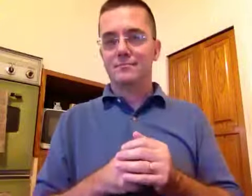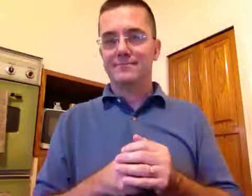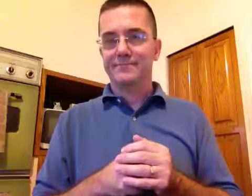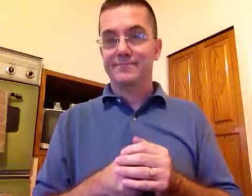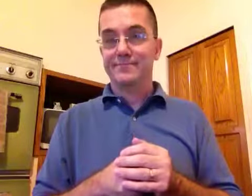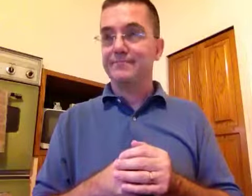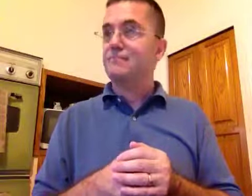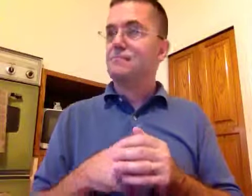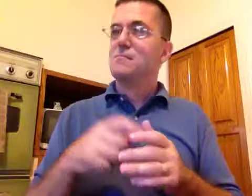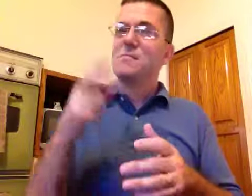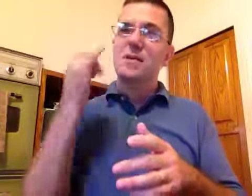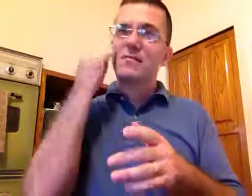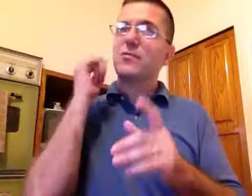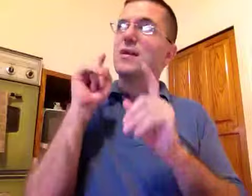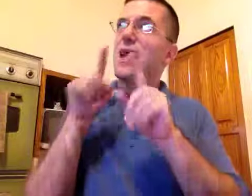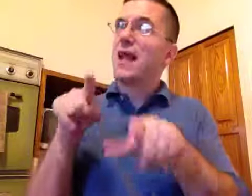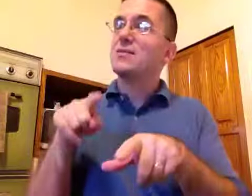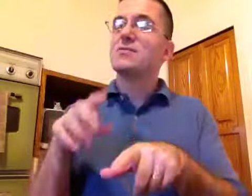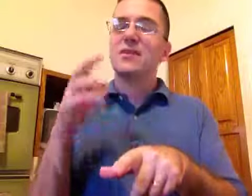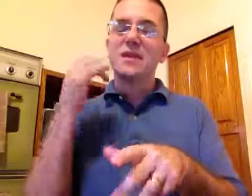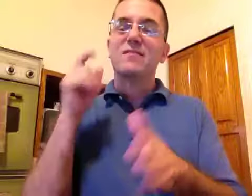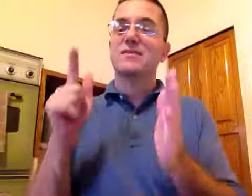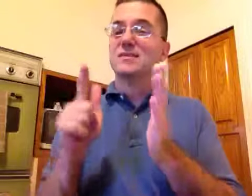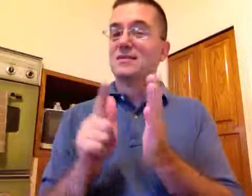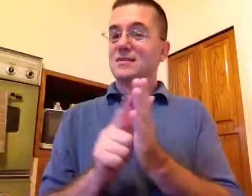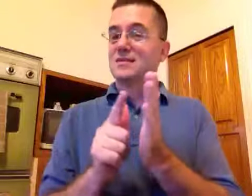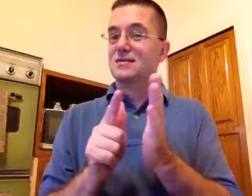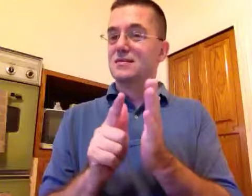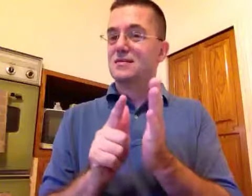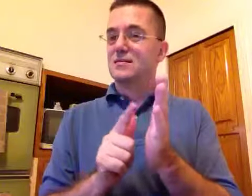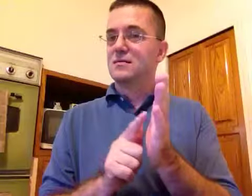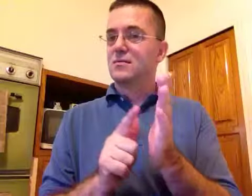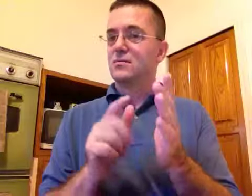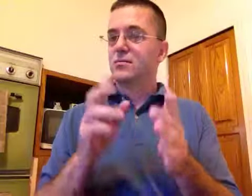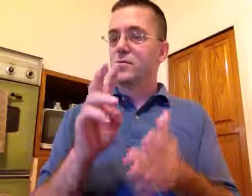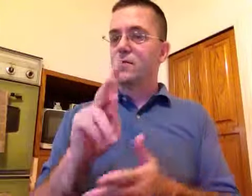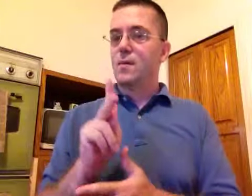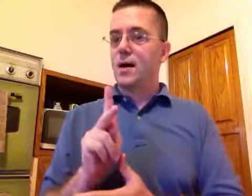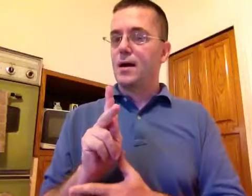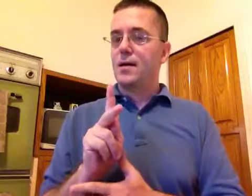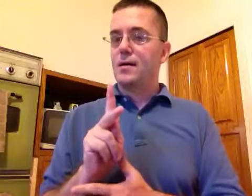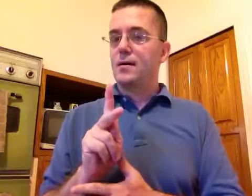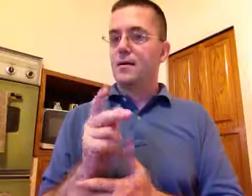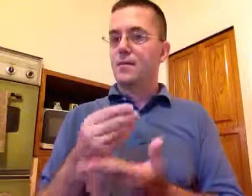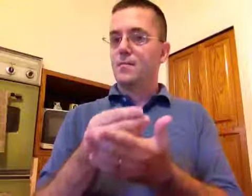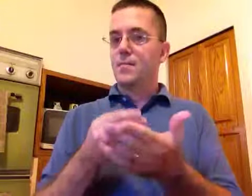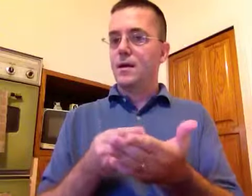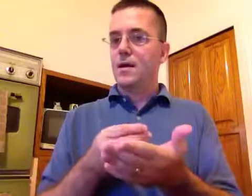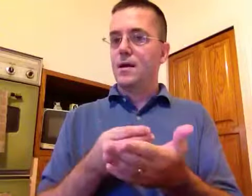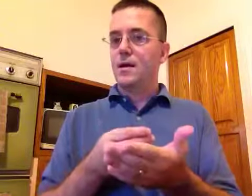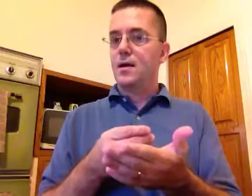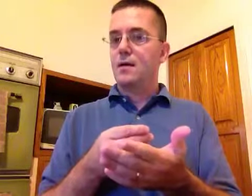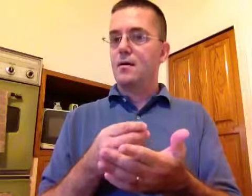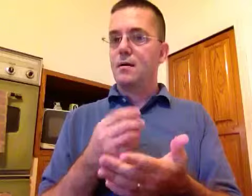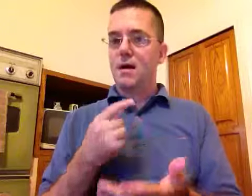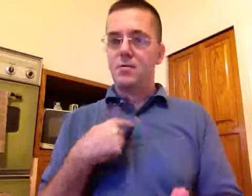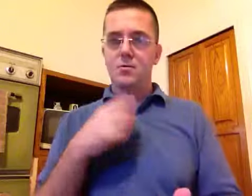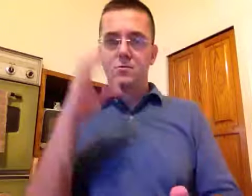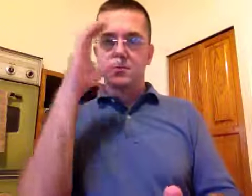If you can answer, if it's legal to buy it back here in Texas, I was doing some research, and it's called a land